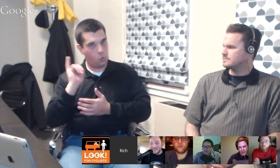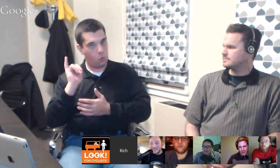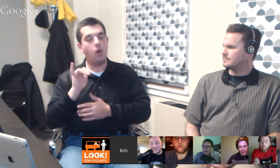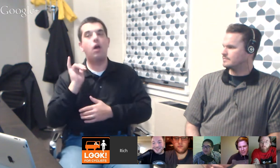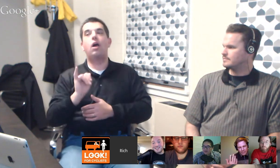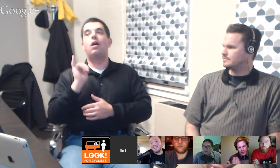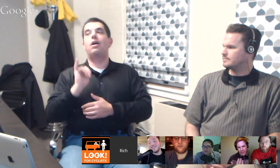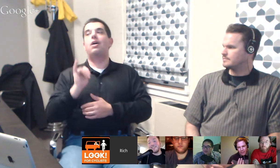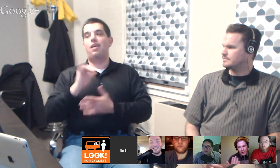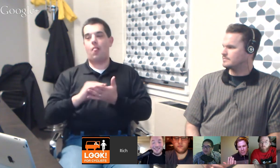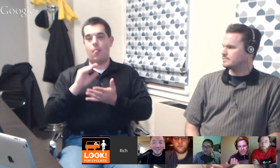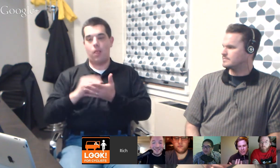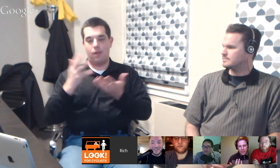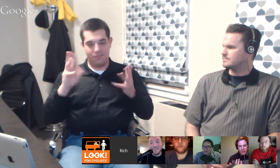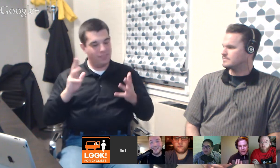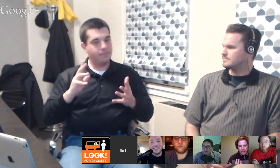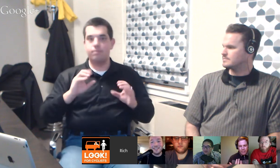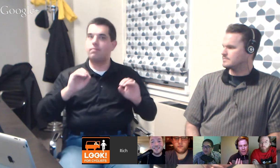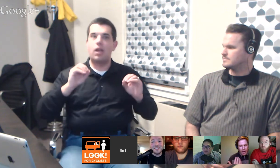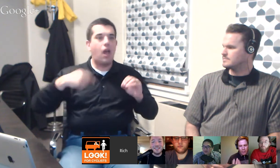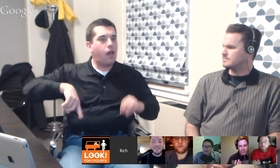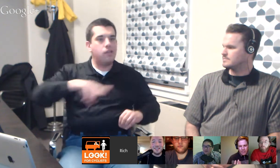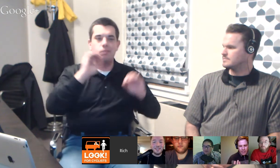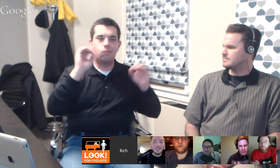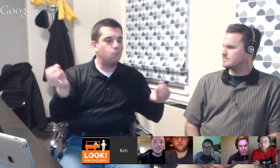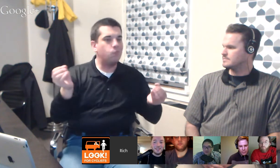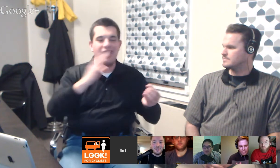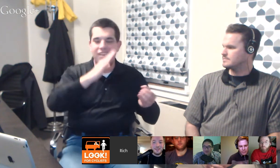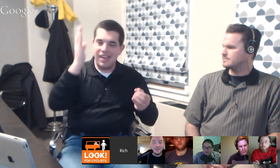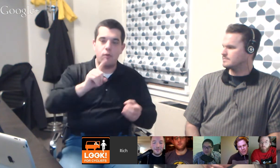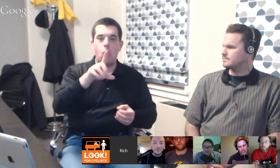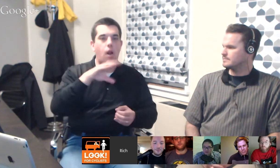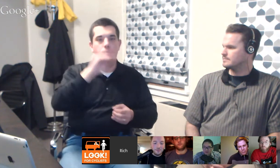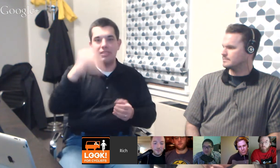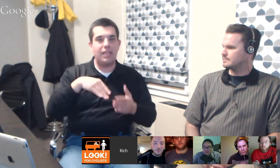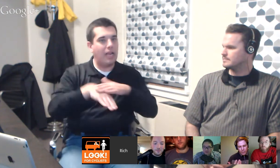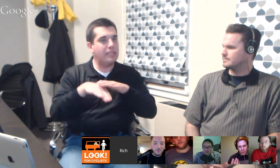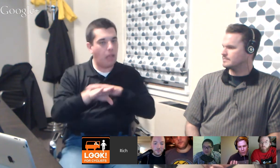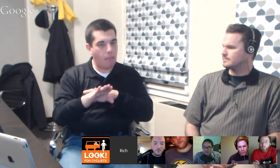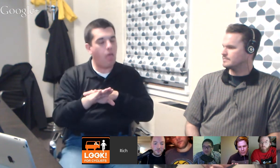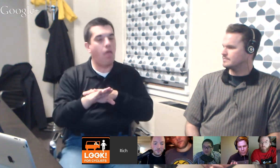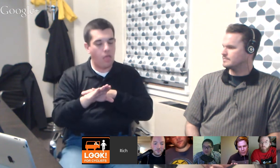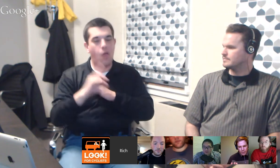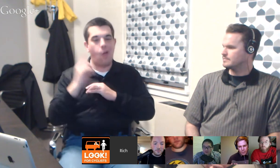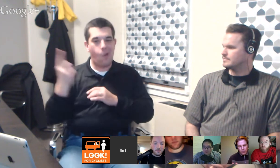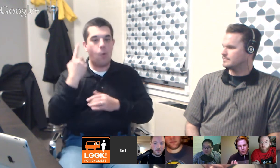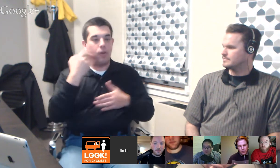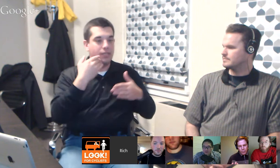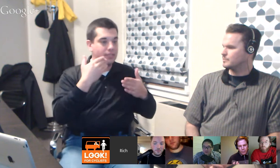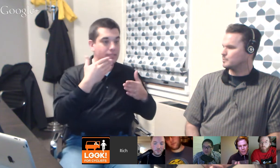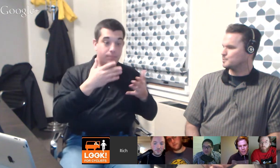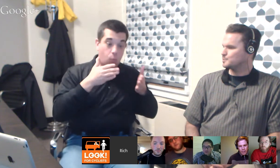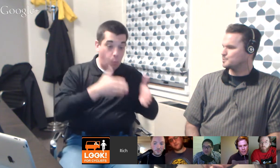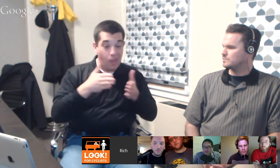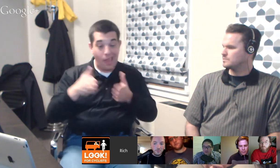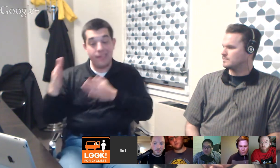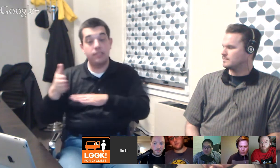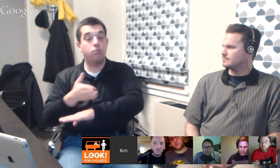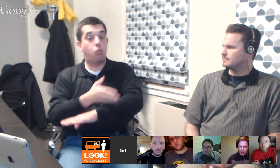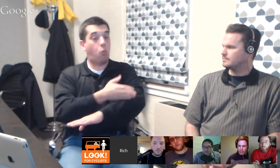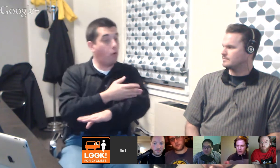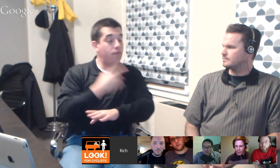hey, none of us are going to be 100% accessible. There's always ways to improve, and